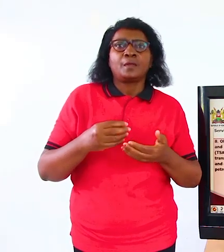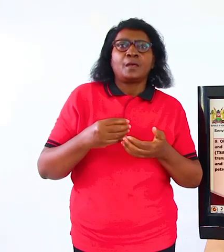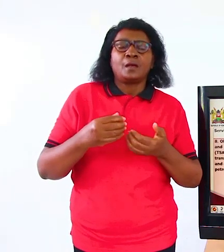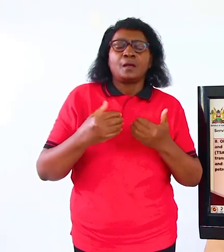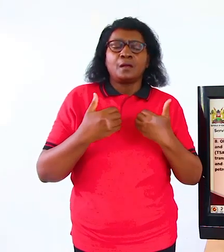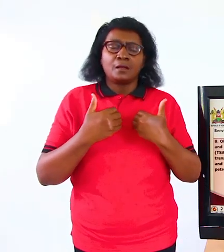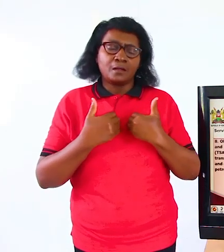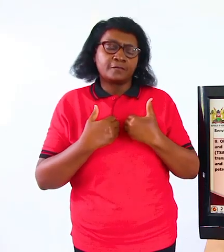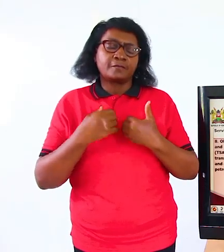for